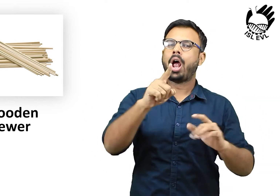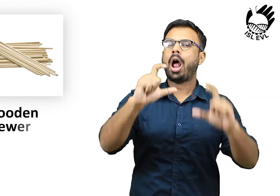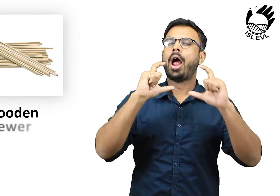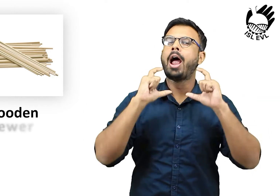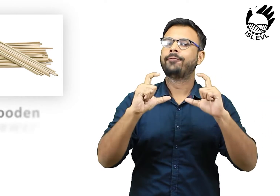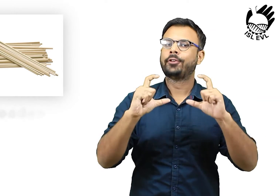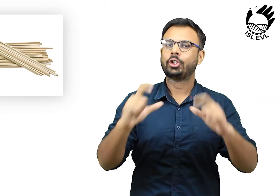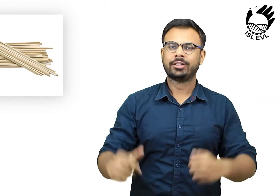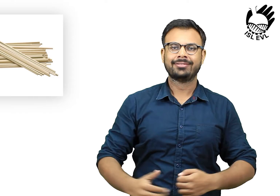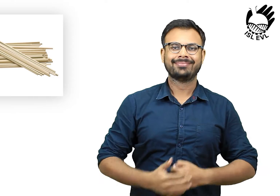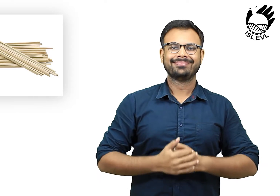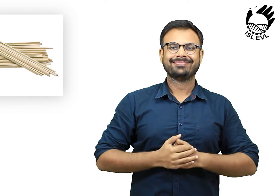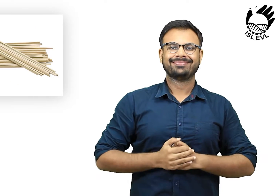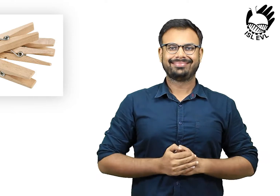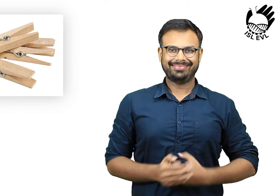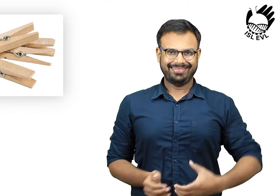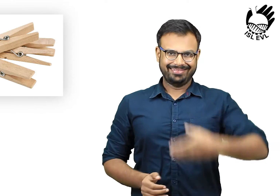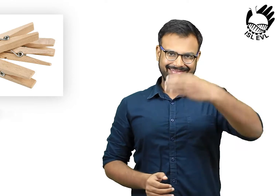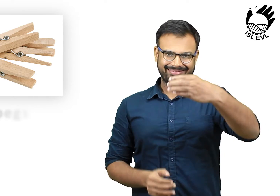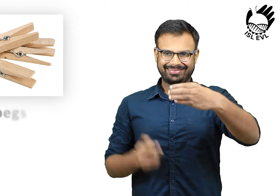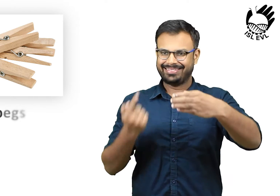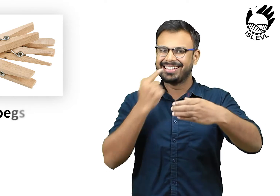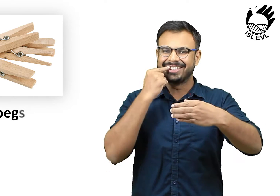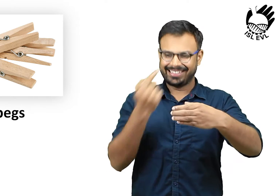A thin wooden food skewer.